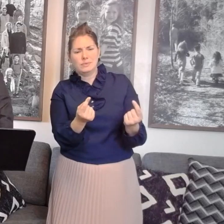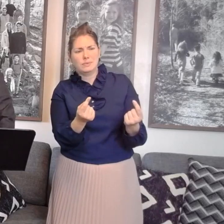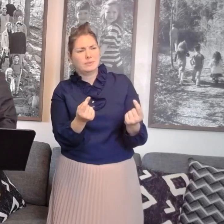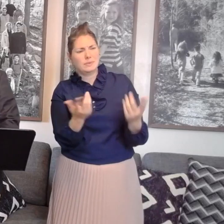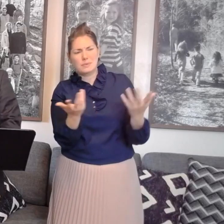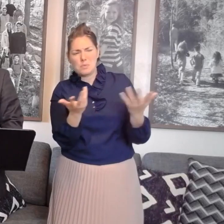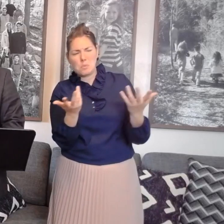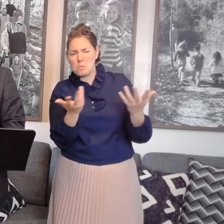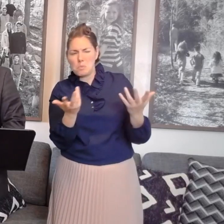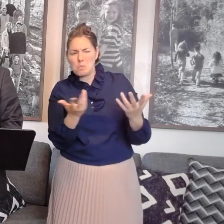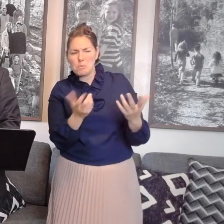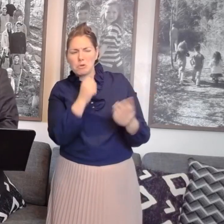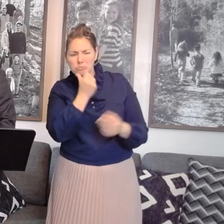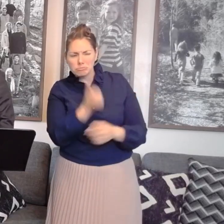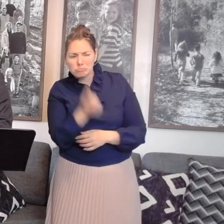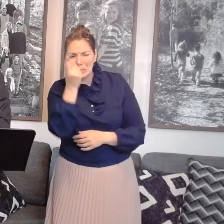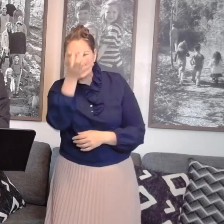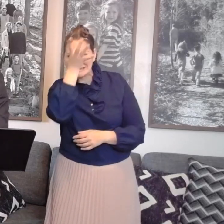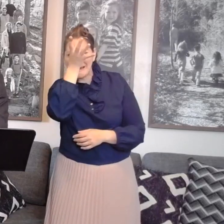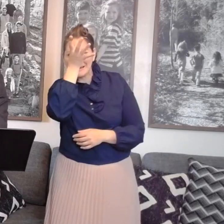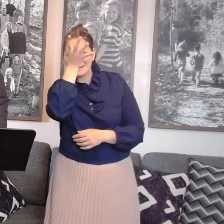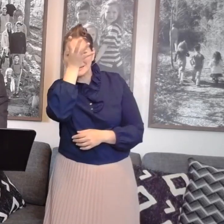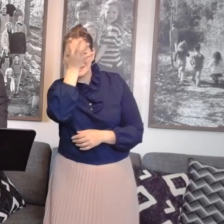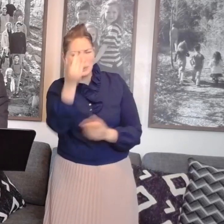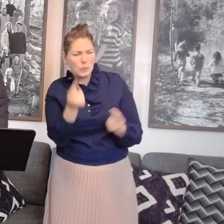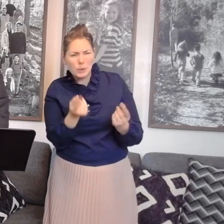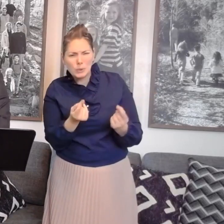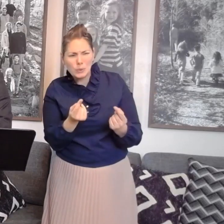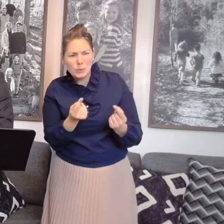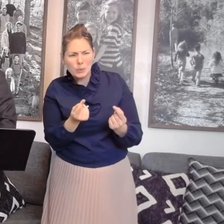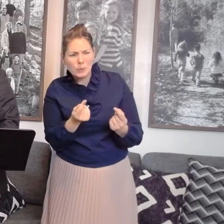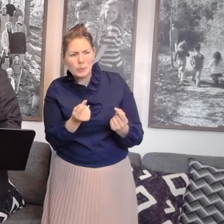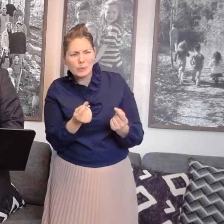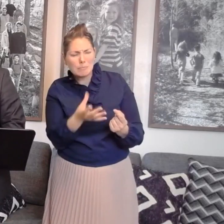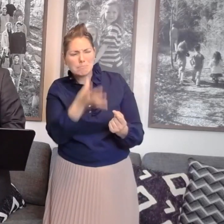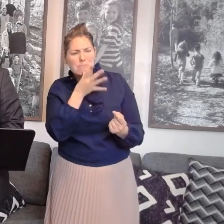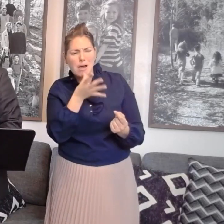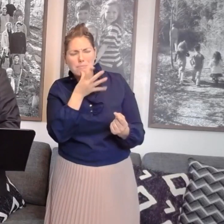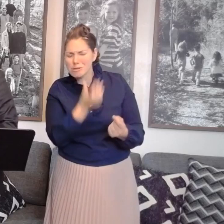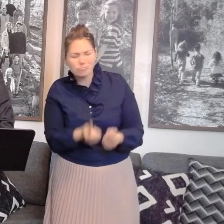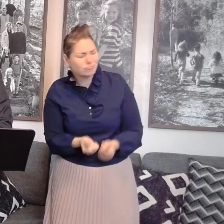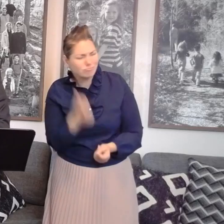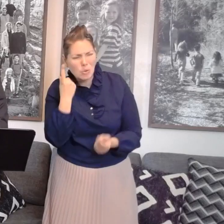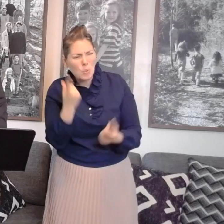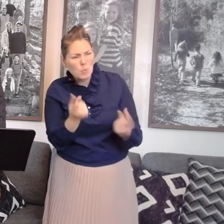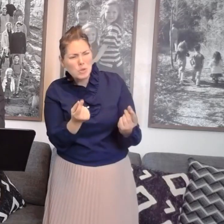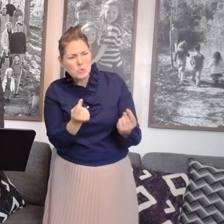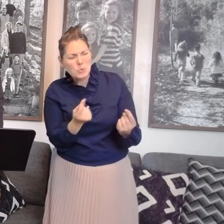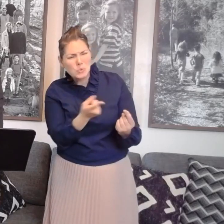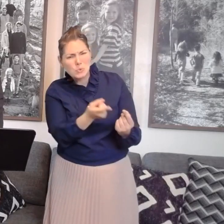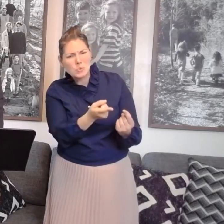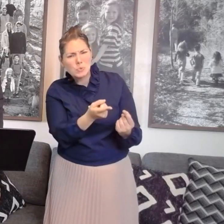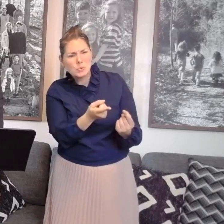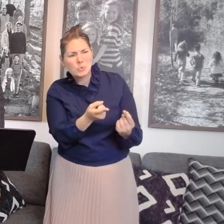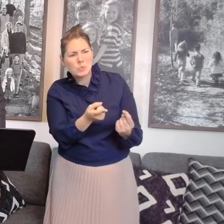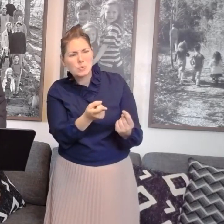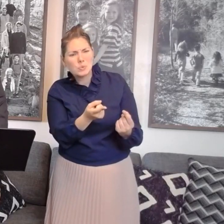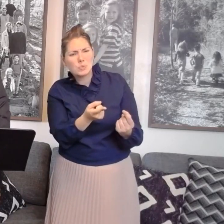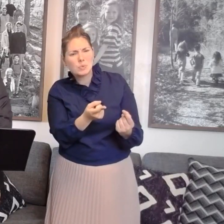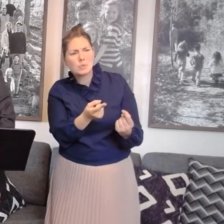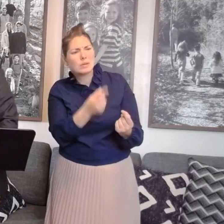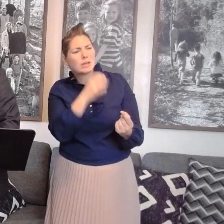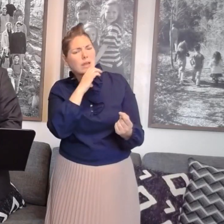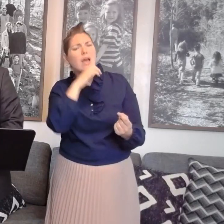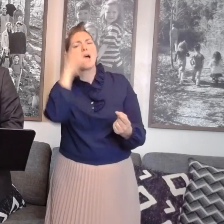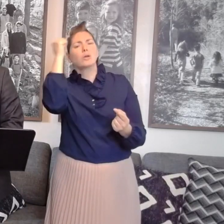What are you doing, Daddy? What are you doing, Mama? What are are you doing,